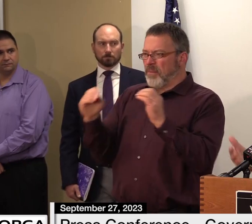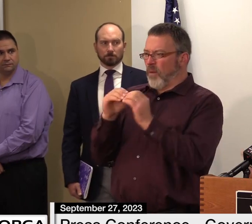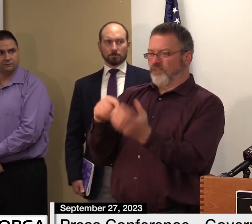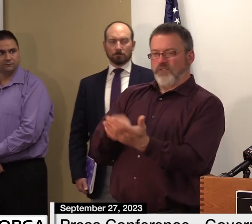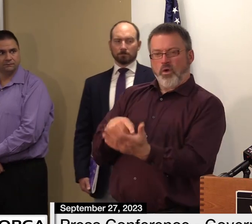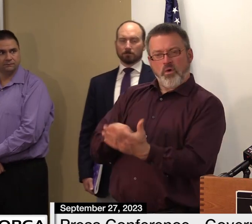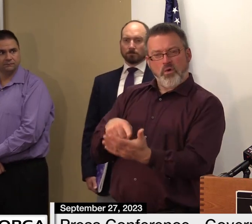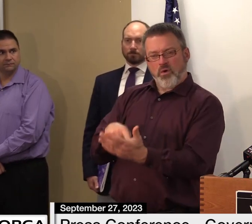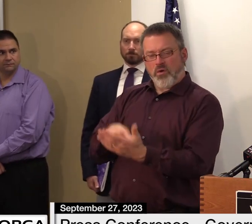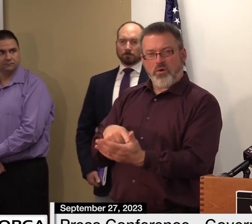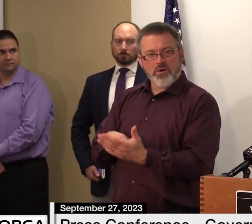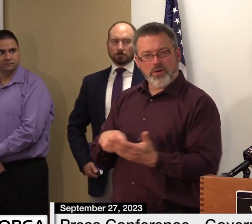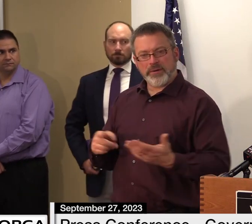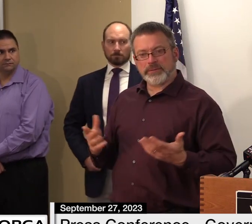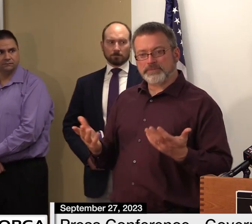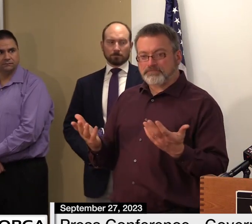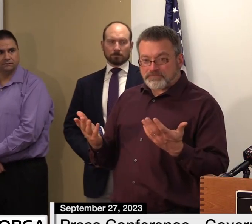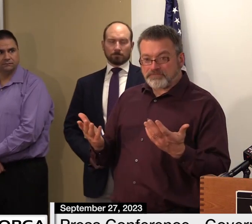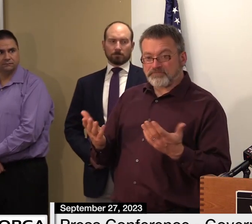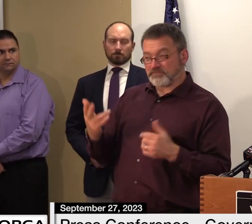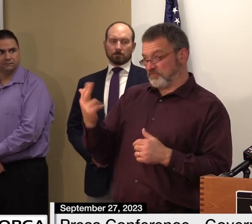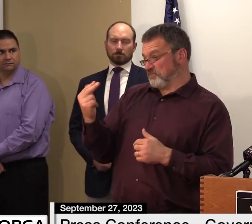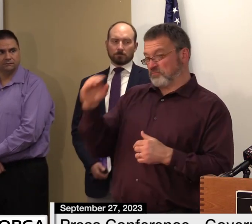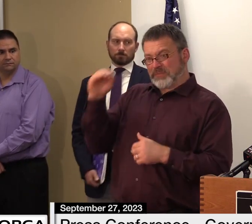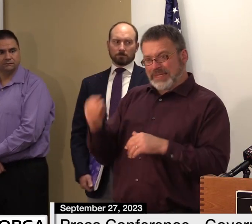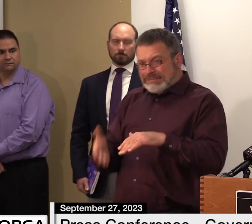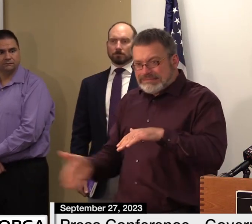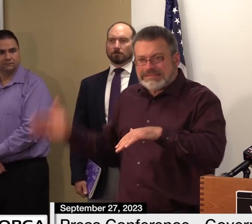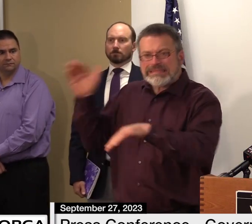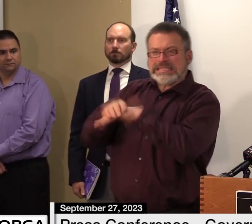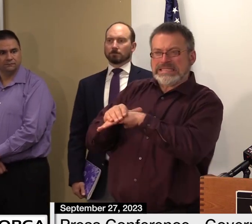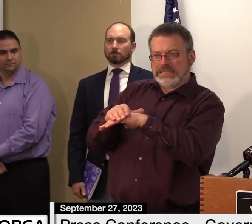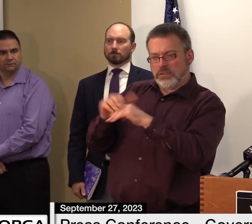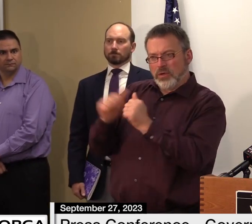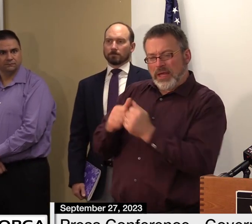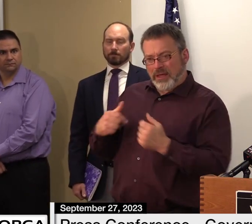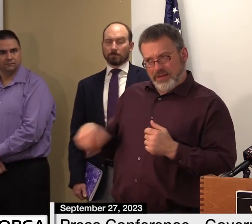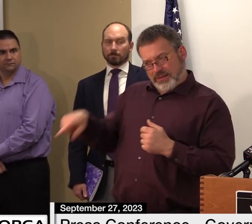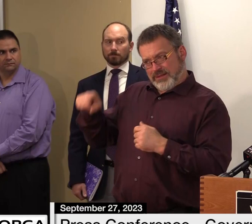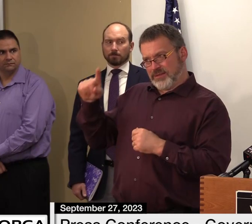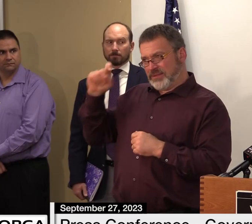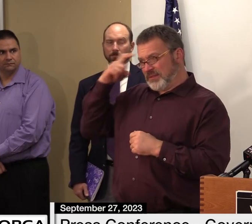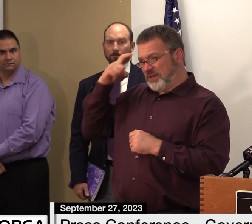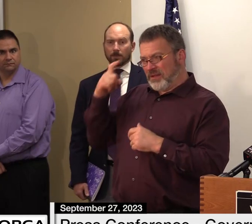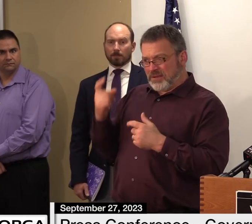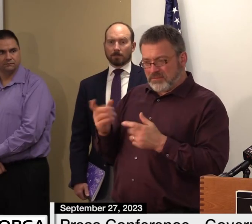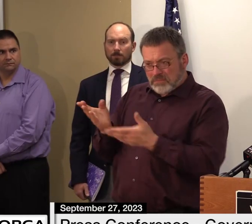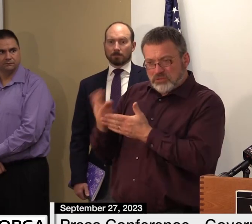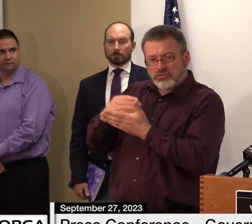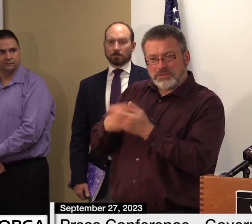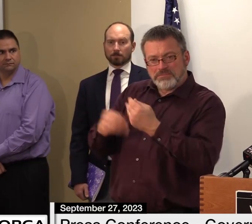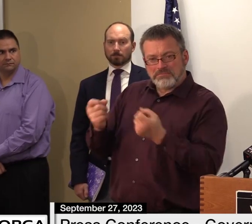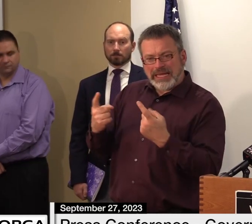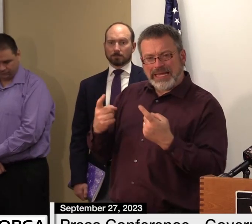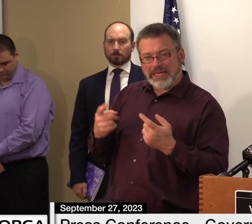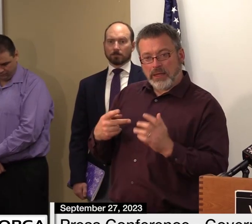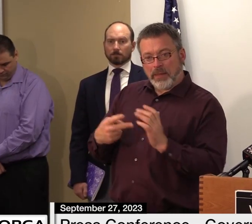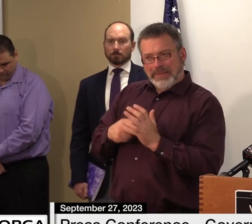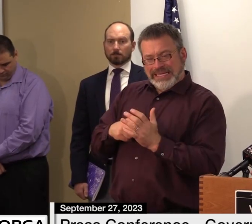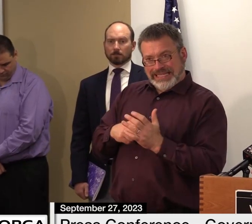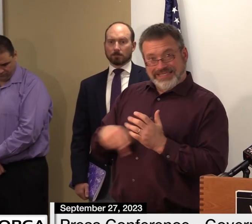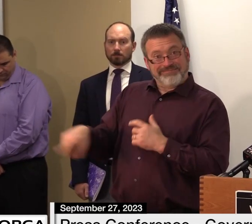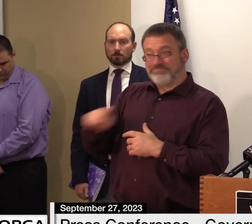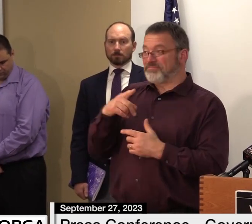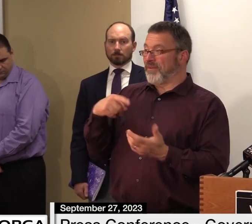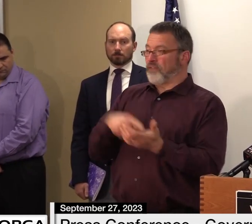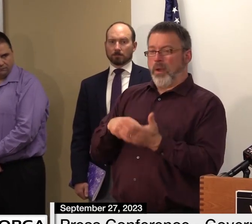spending increases of 13% just don't meet the mark, and we need to do whatever we can.